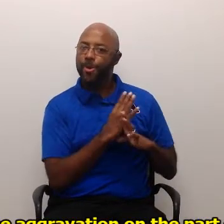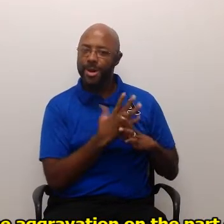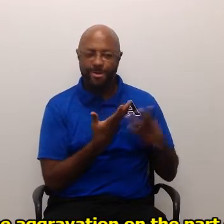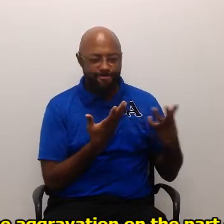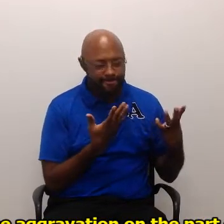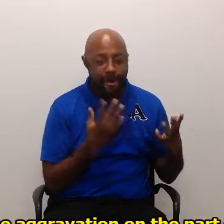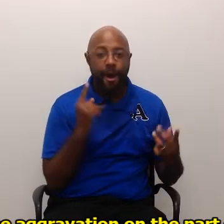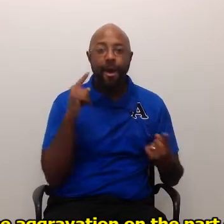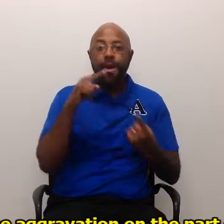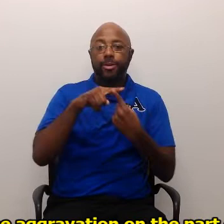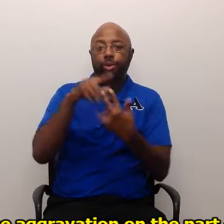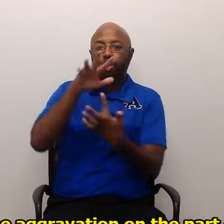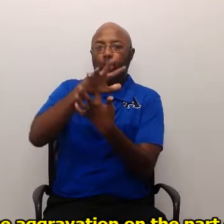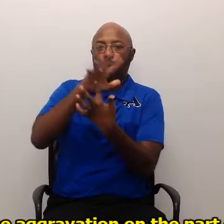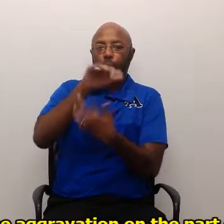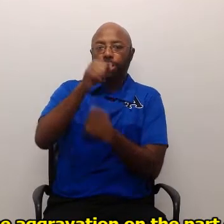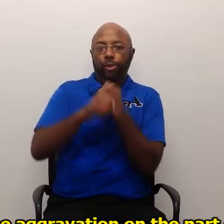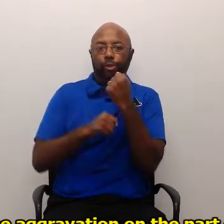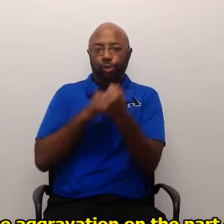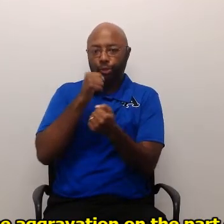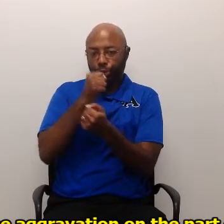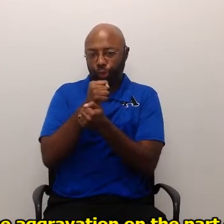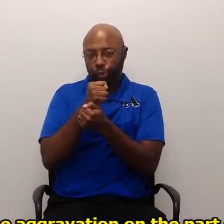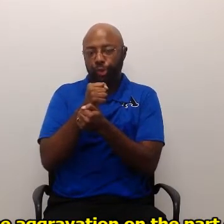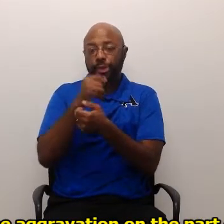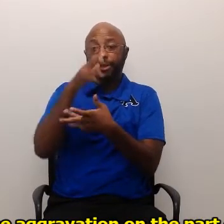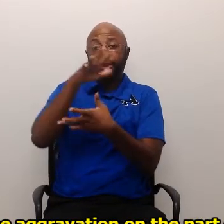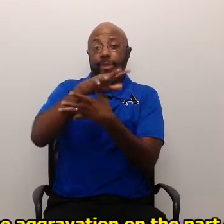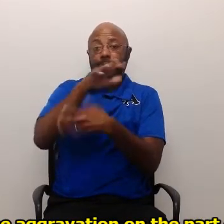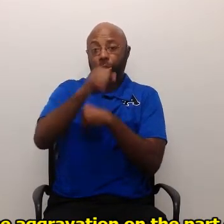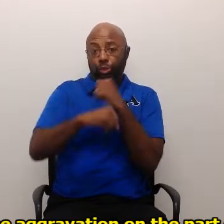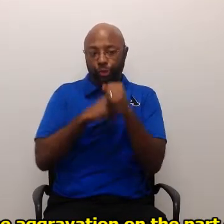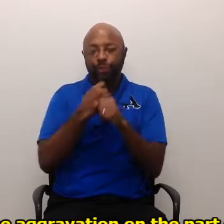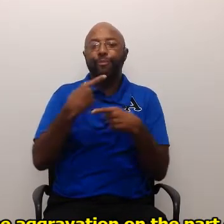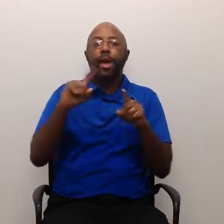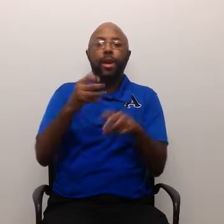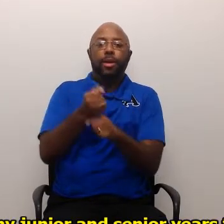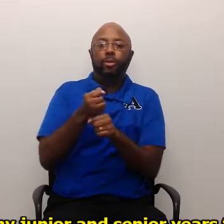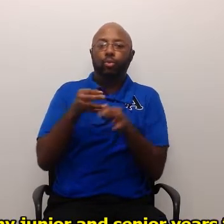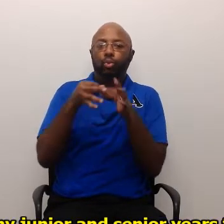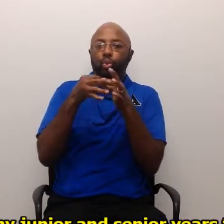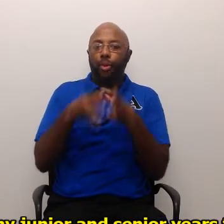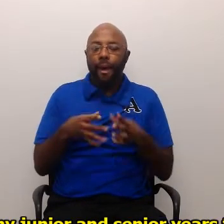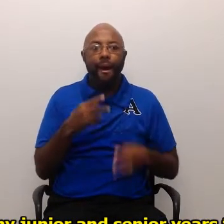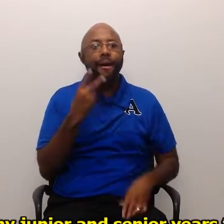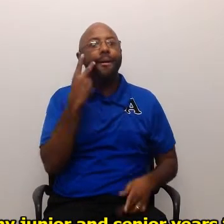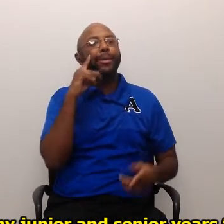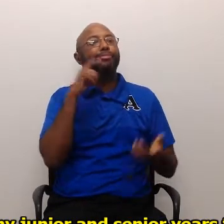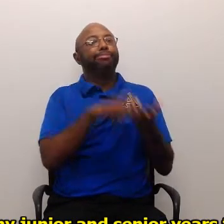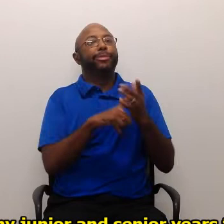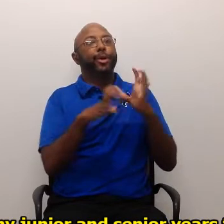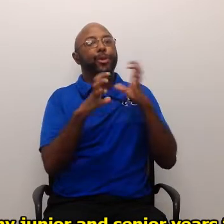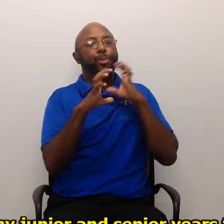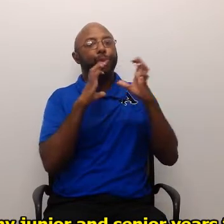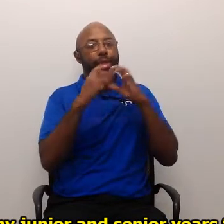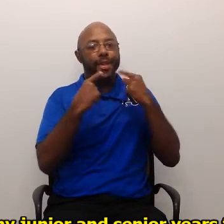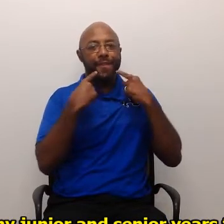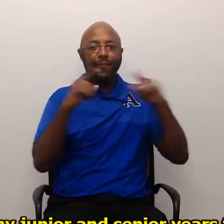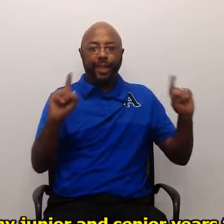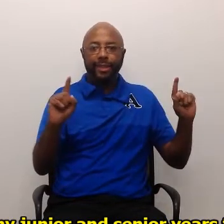aggravation on the part of my coach, and we had some communication barriers. It wasn't until my junior and senior years that I had